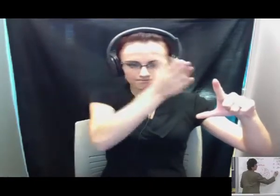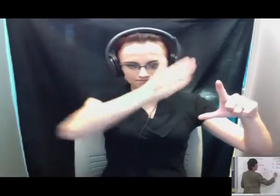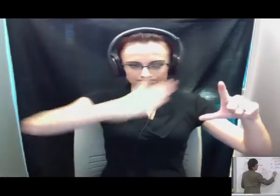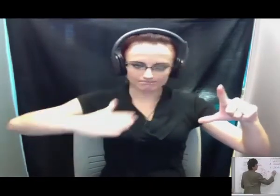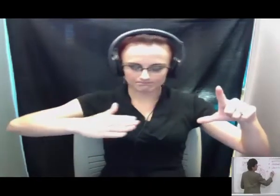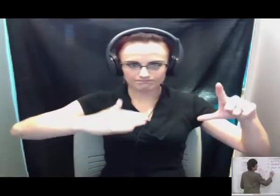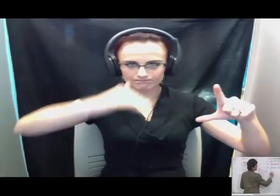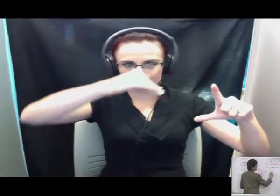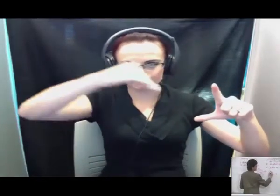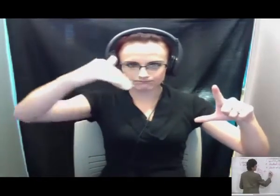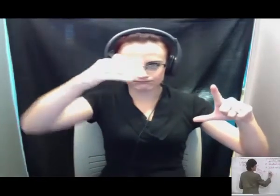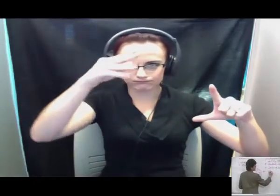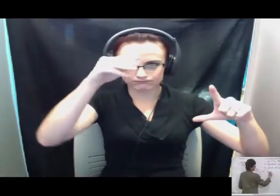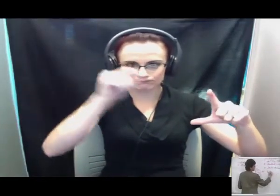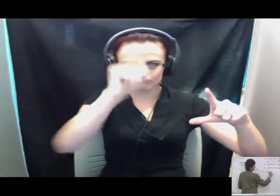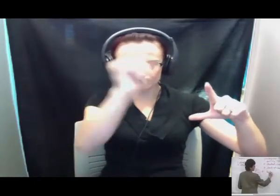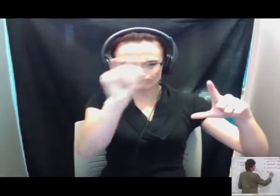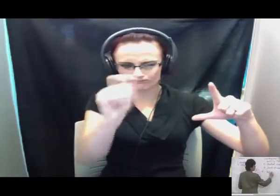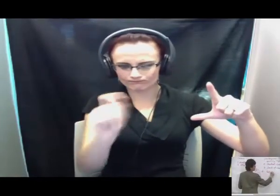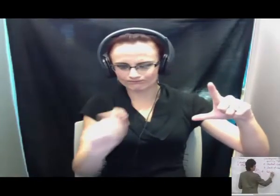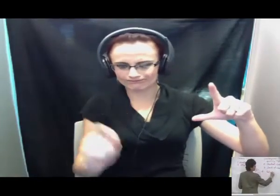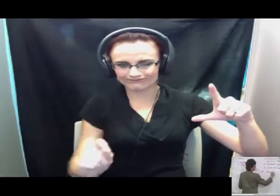2/5 were what we call patriots.